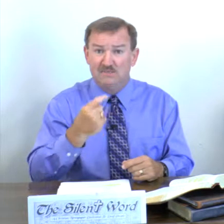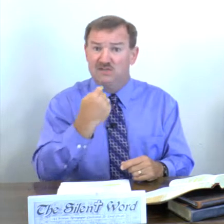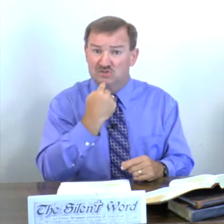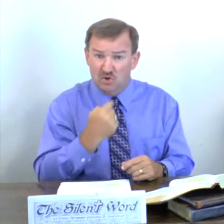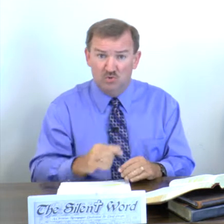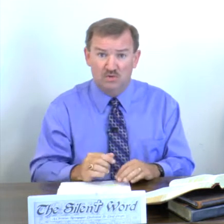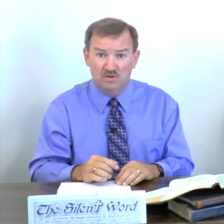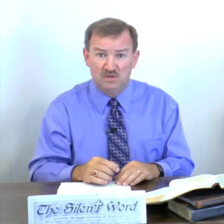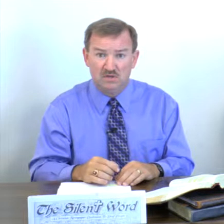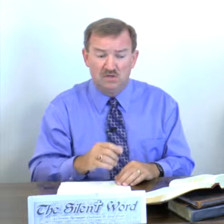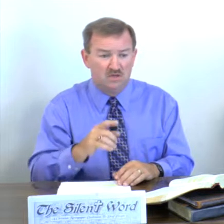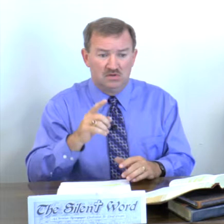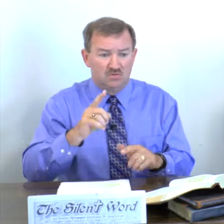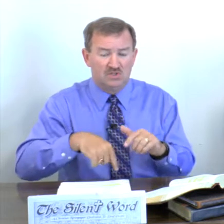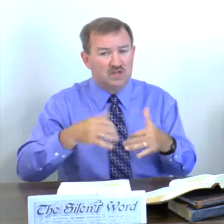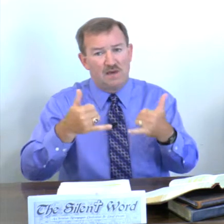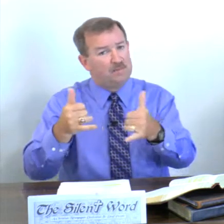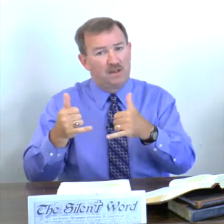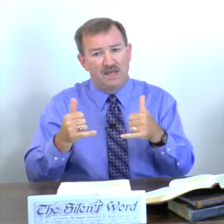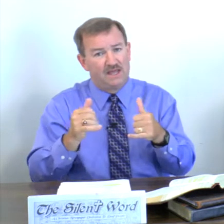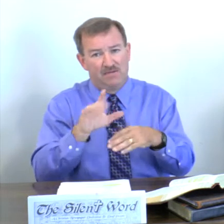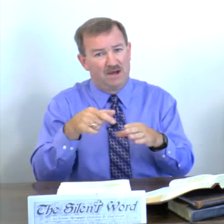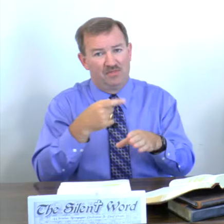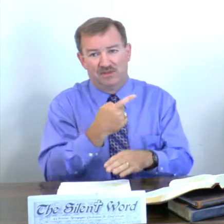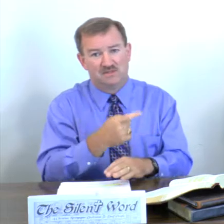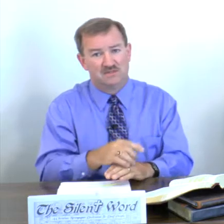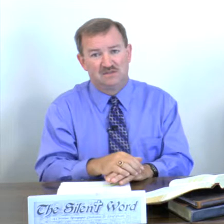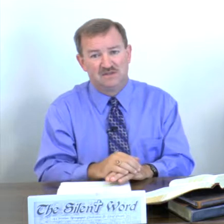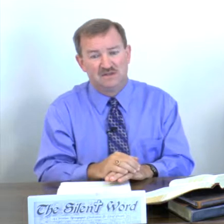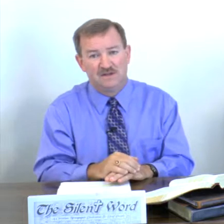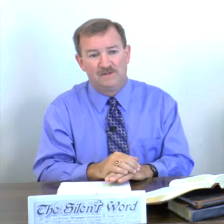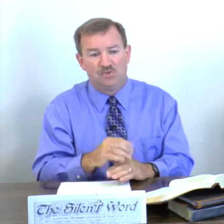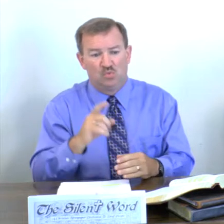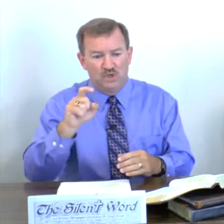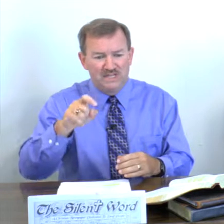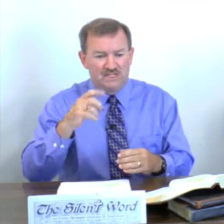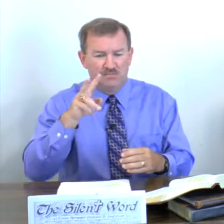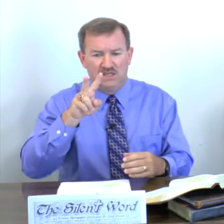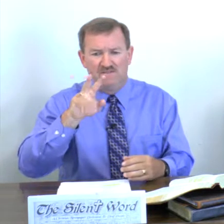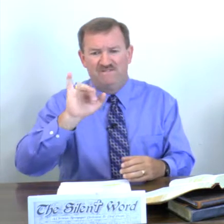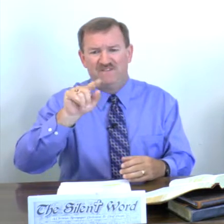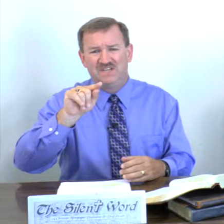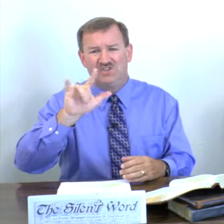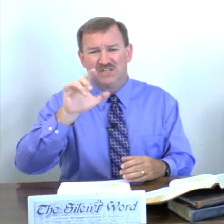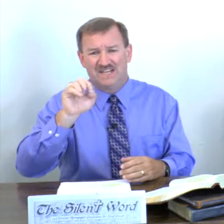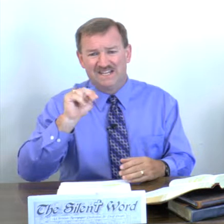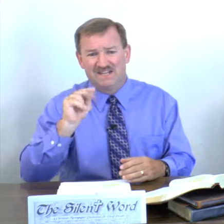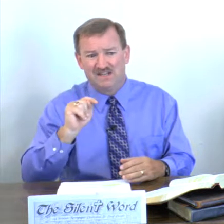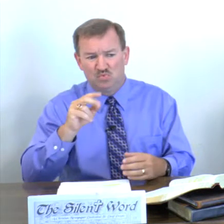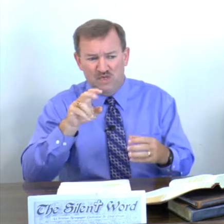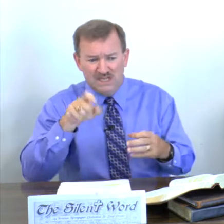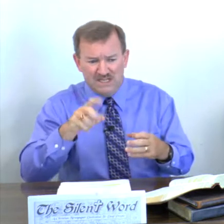to be sober. We should not be playing about this. We need to be vigilant. We need to